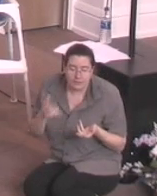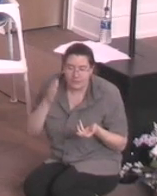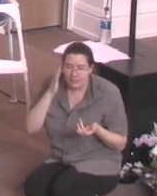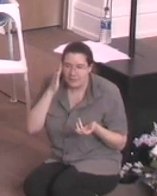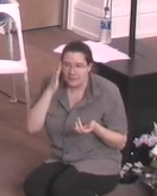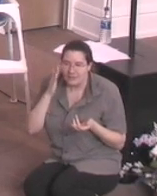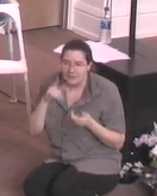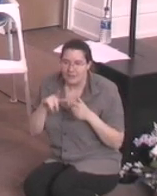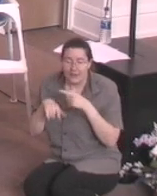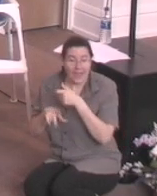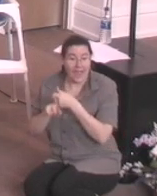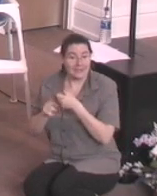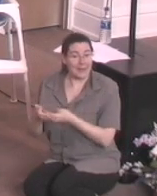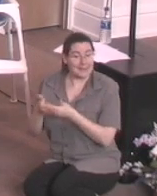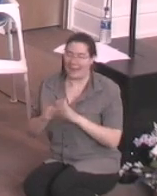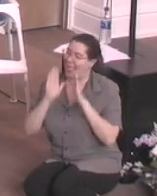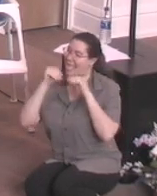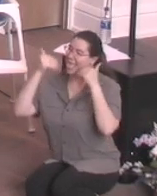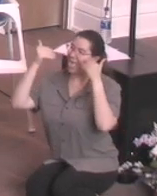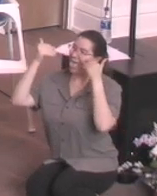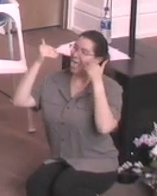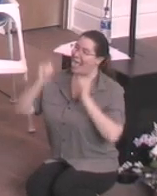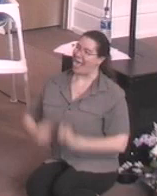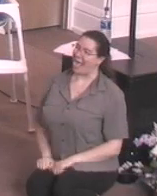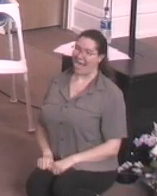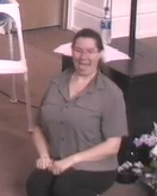And they got a big smile on their face.